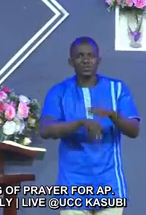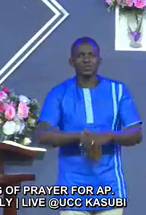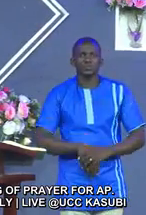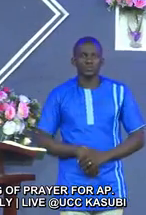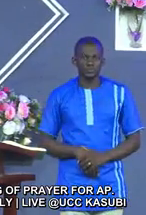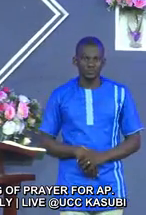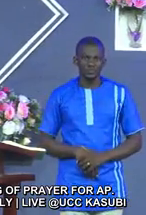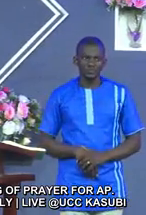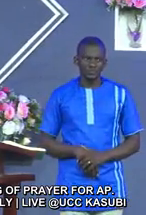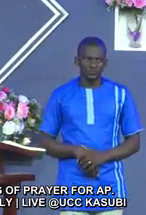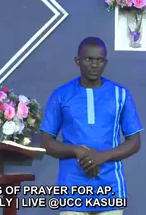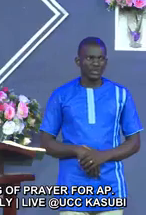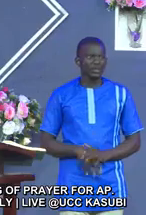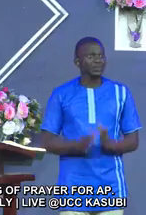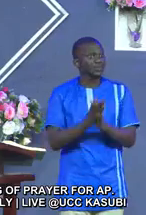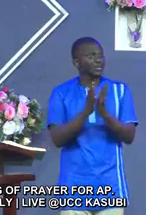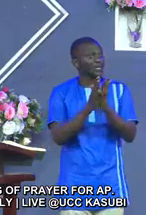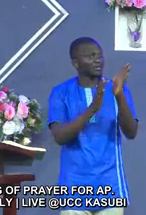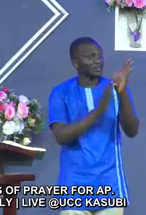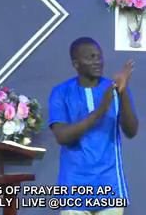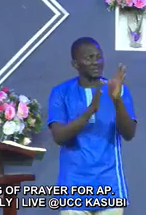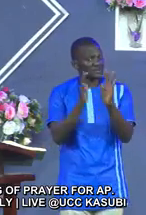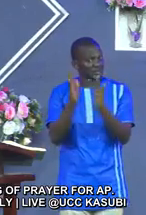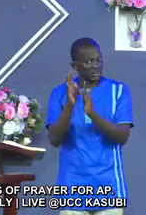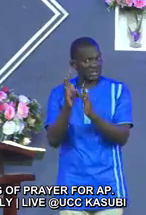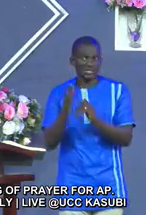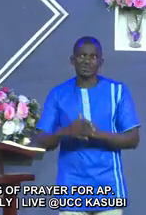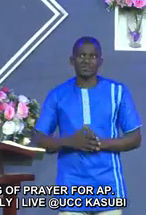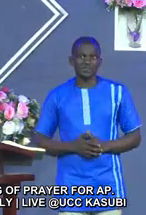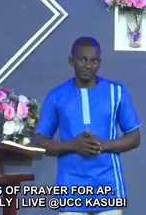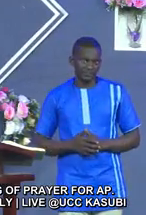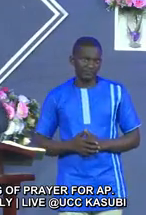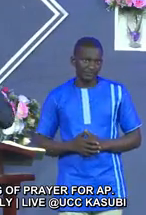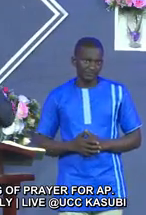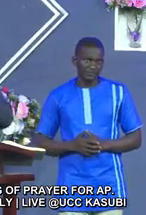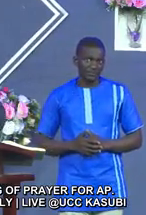focus. Yes, praise be to Jesus.